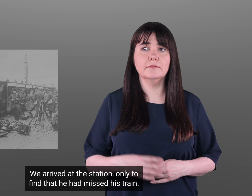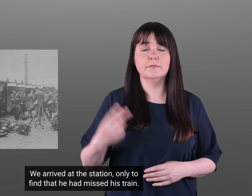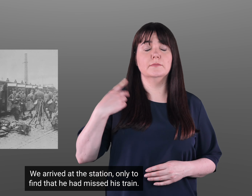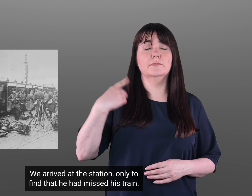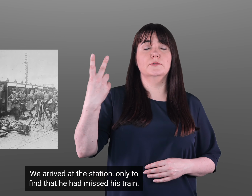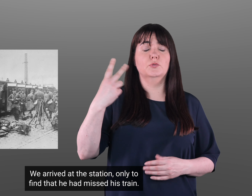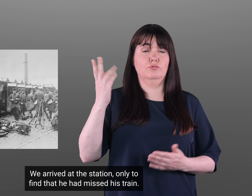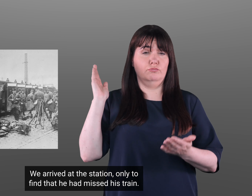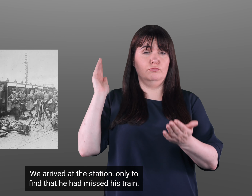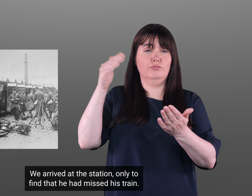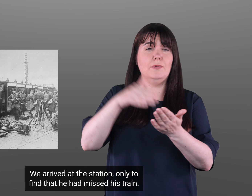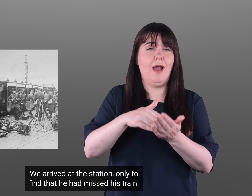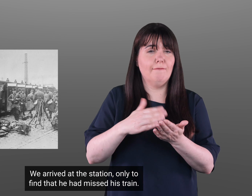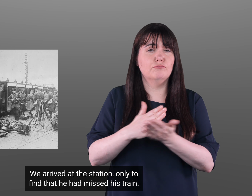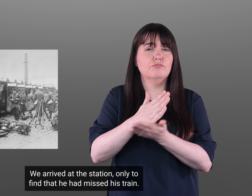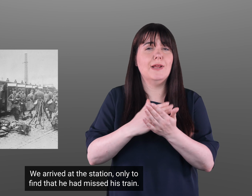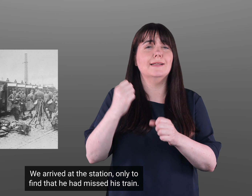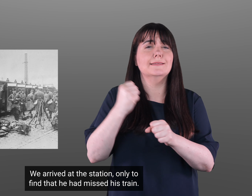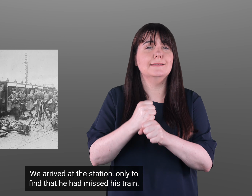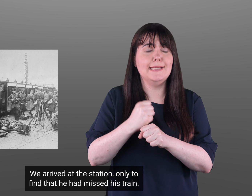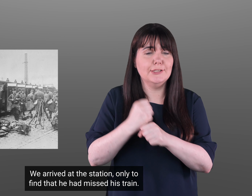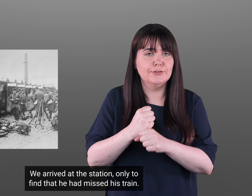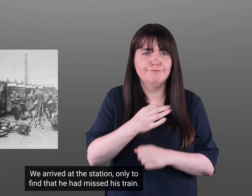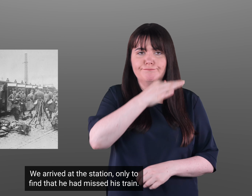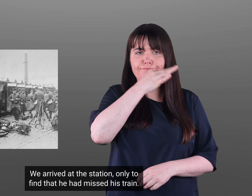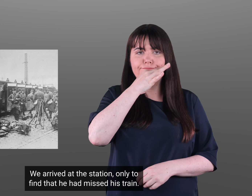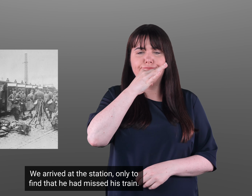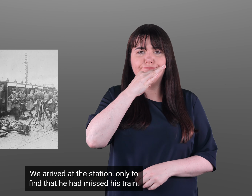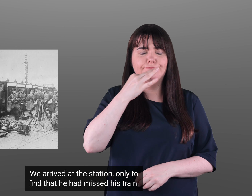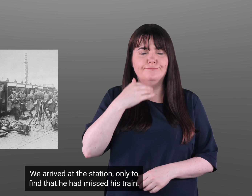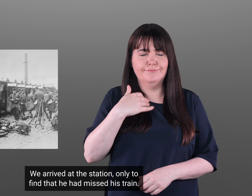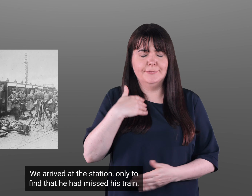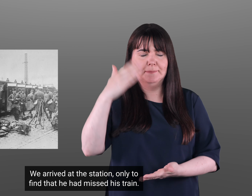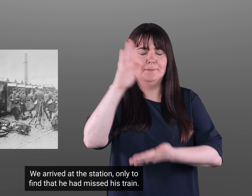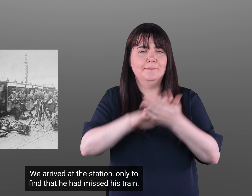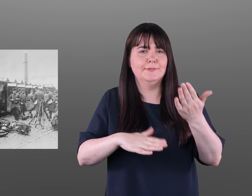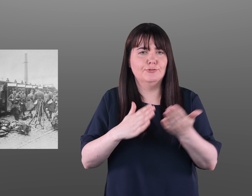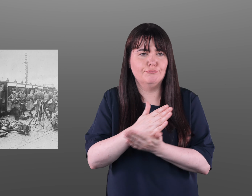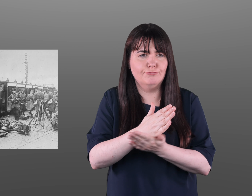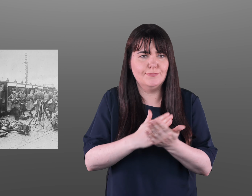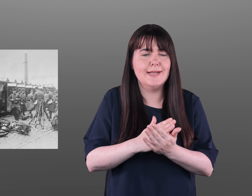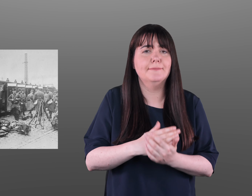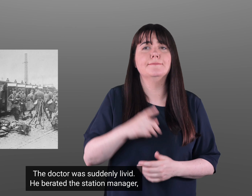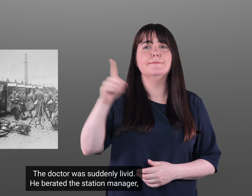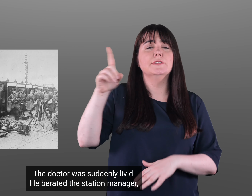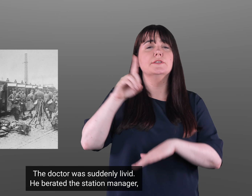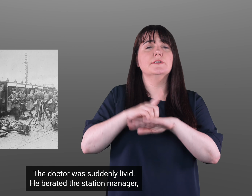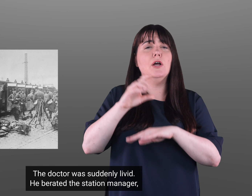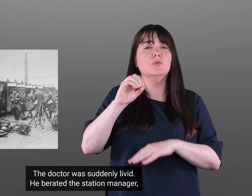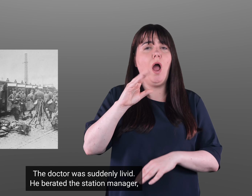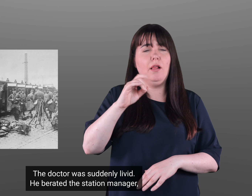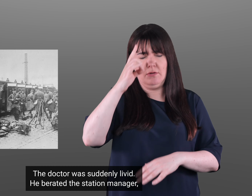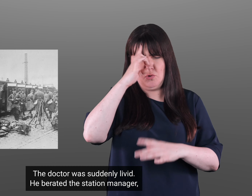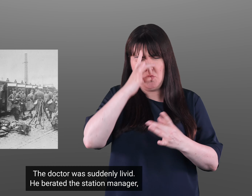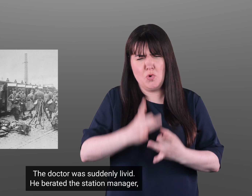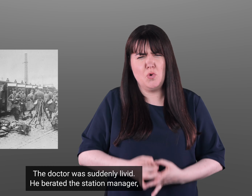We arrived at the station only to find that he had missed his train. The doctor was suddenly livid. He berated